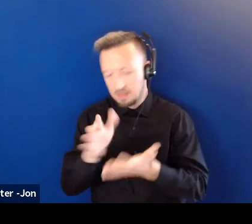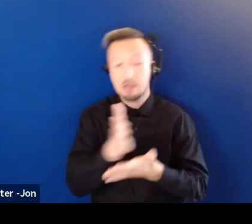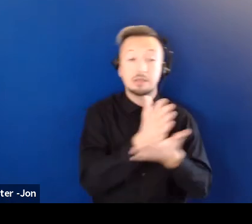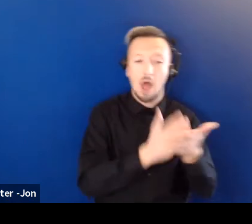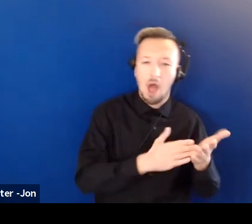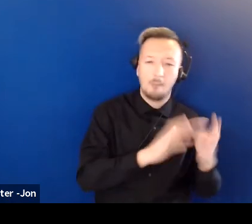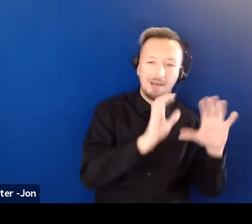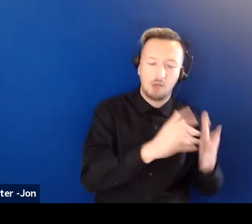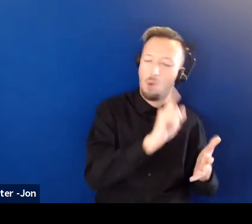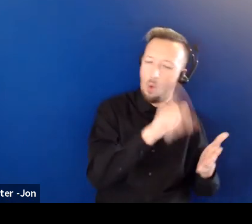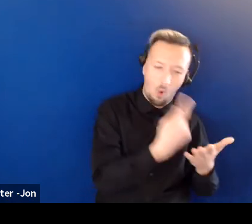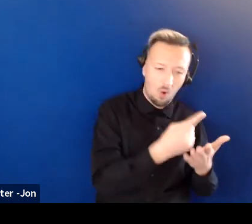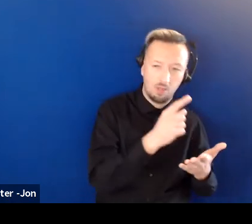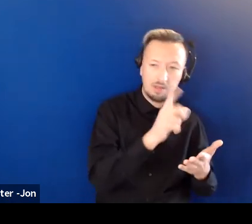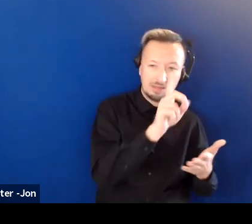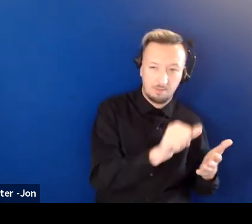both.